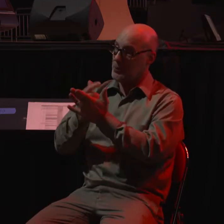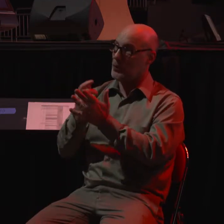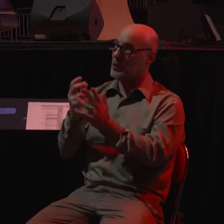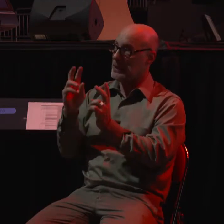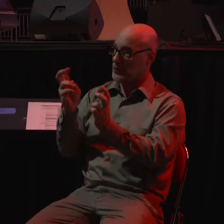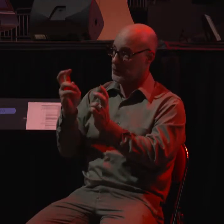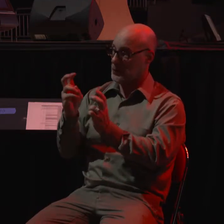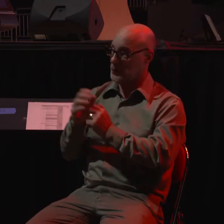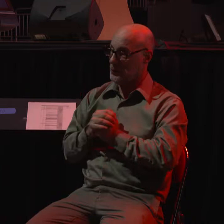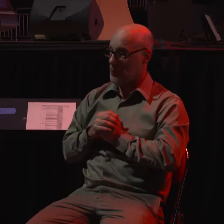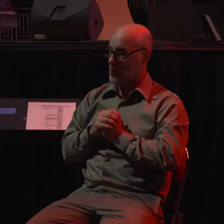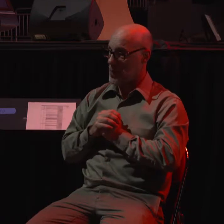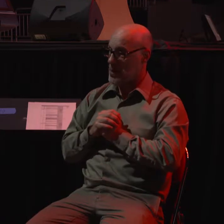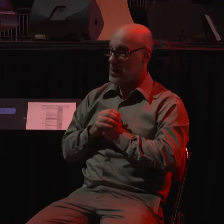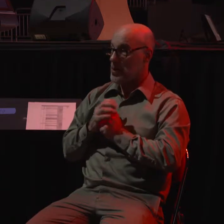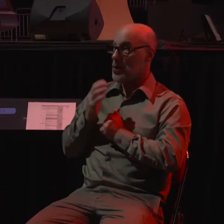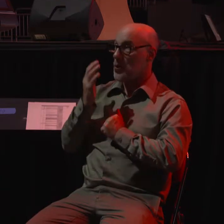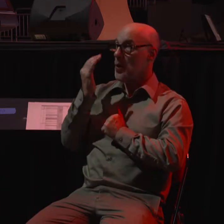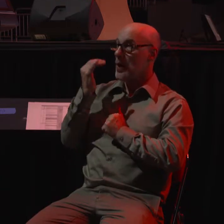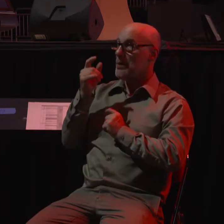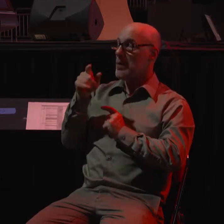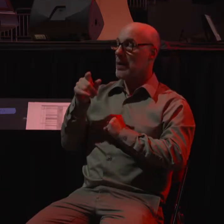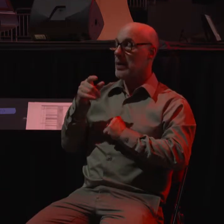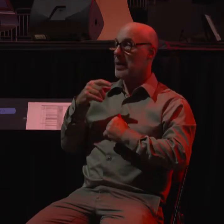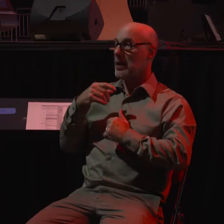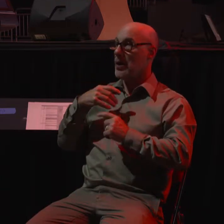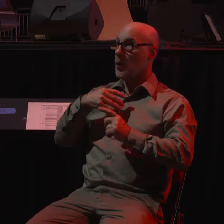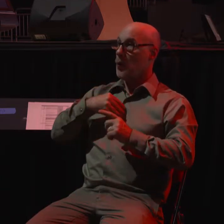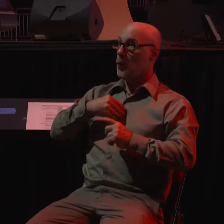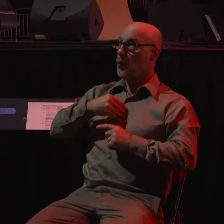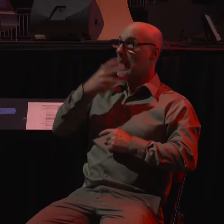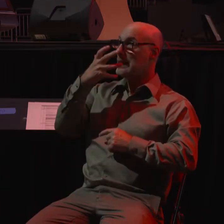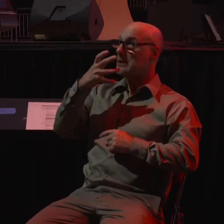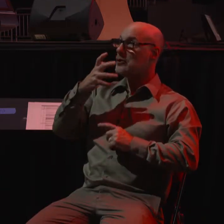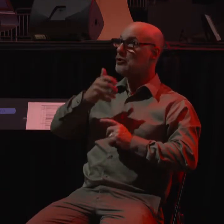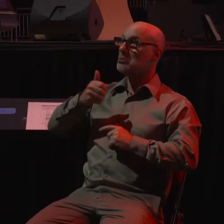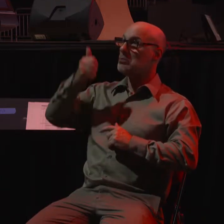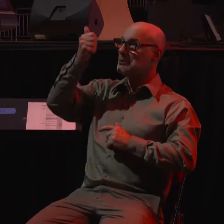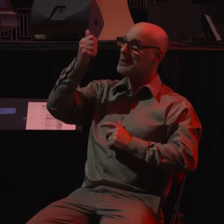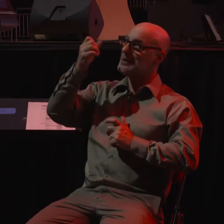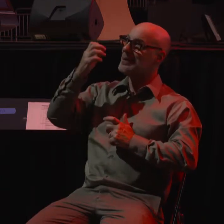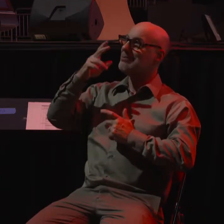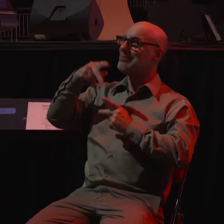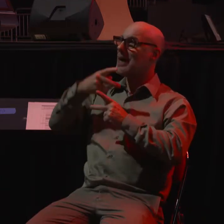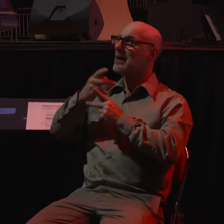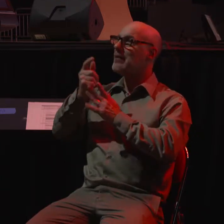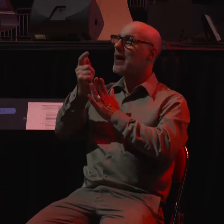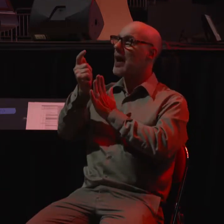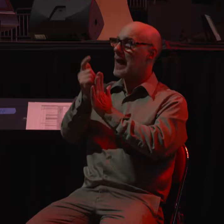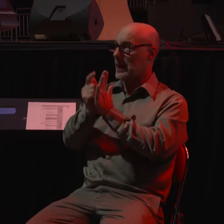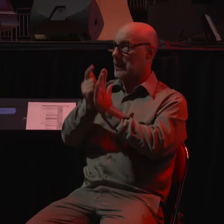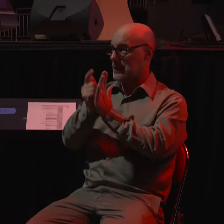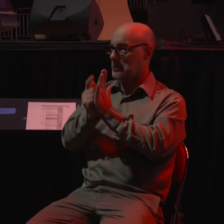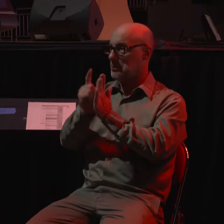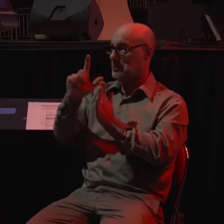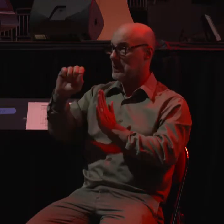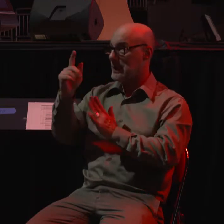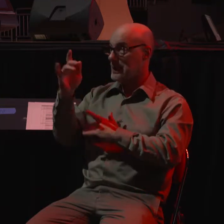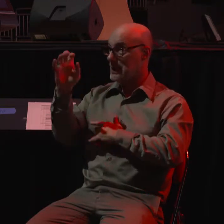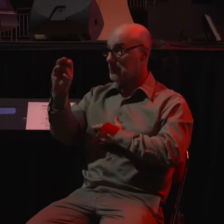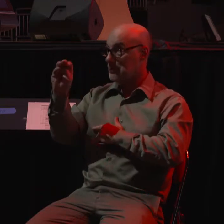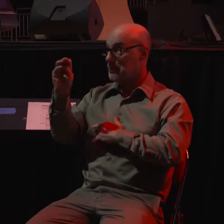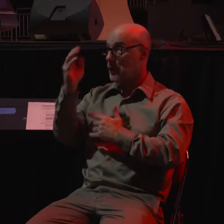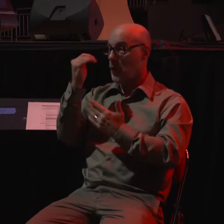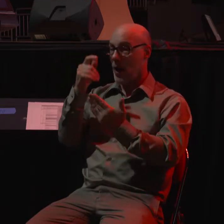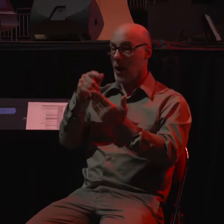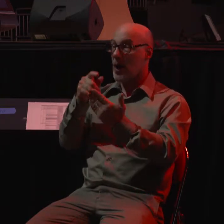as an ideology, white supremacy was a form of legalism, okay? It was a form of legalism. It was something that was added to the